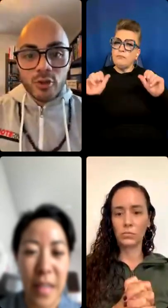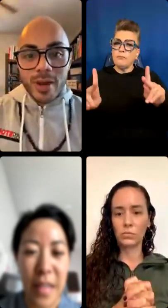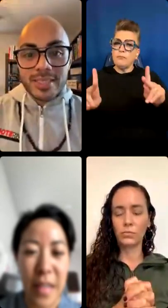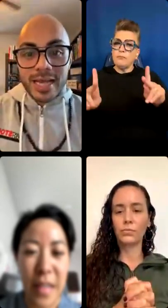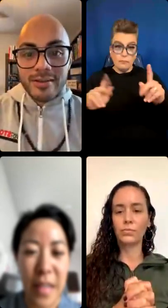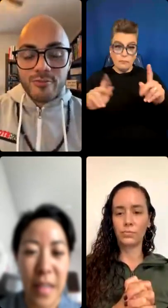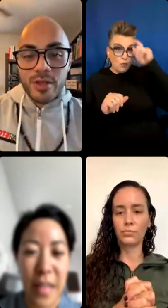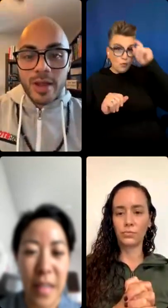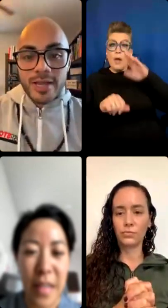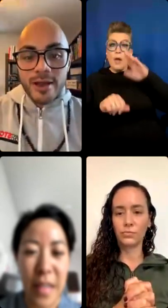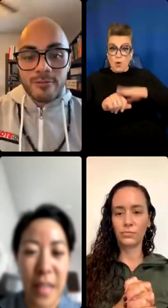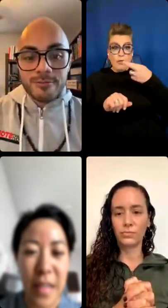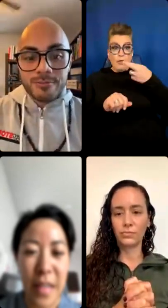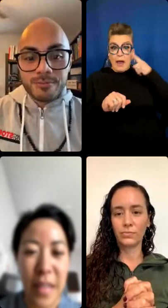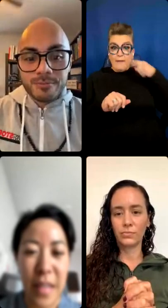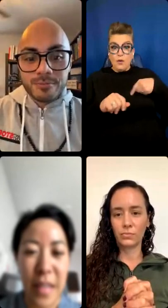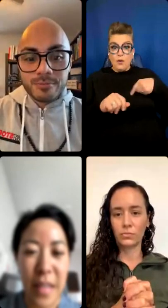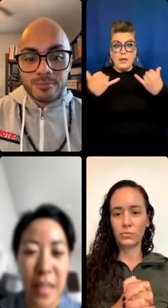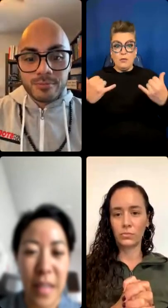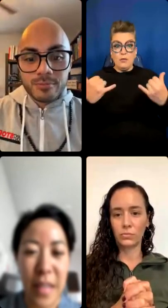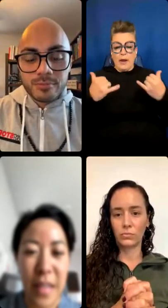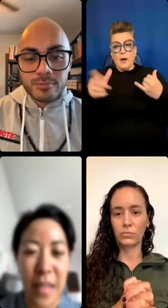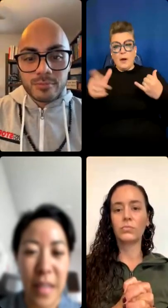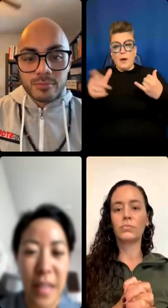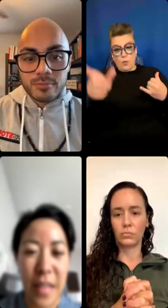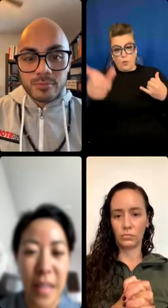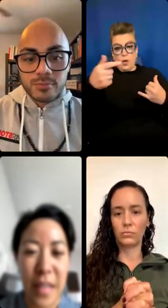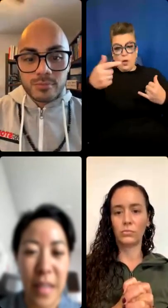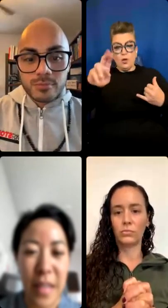Yolanta's on the right side of me right now.